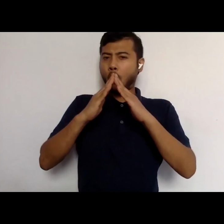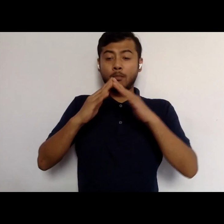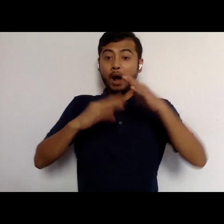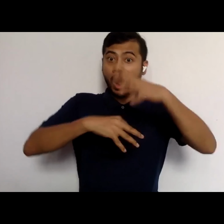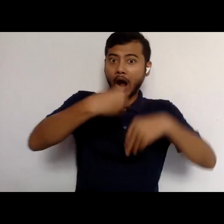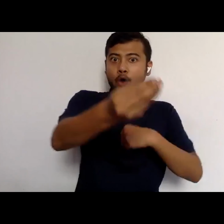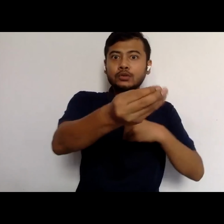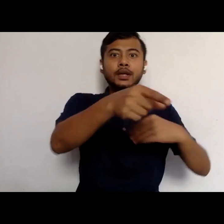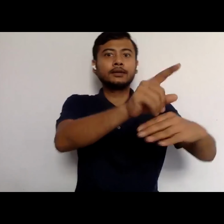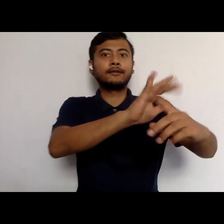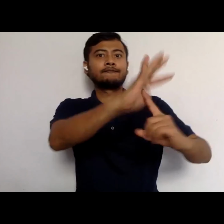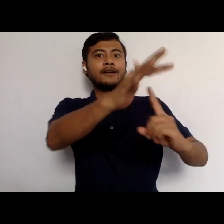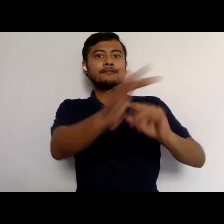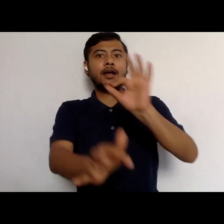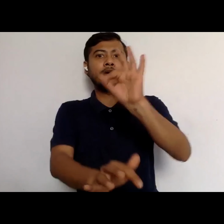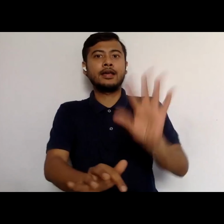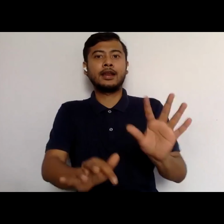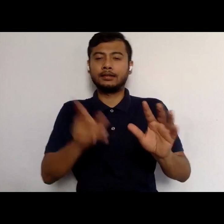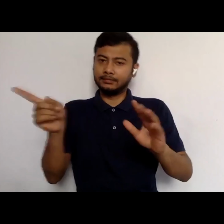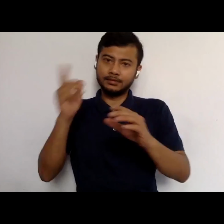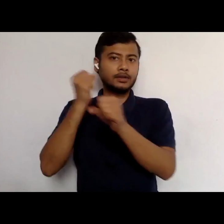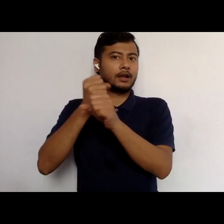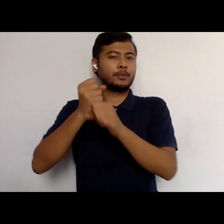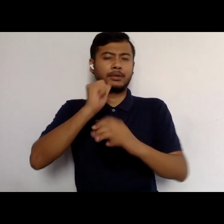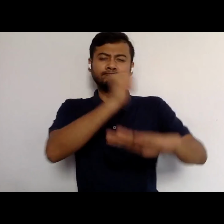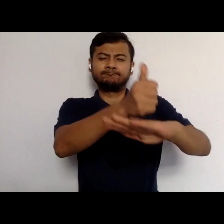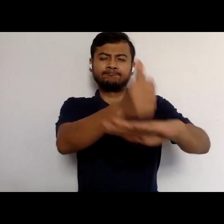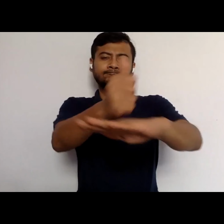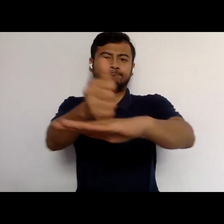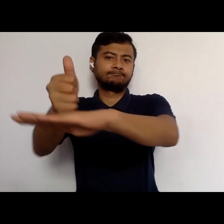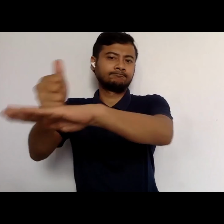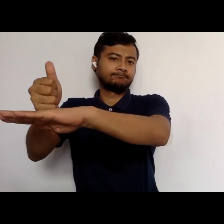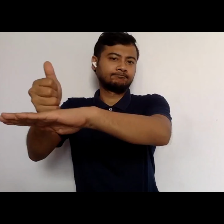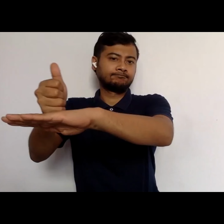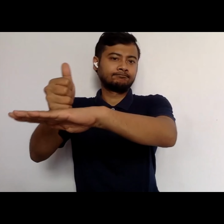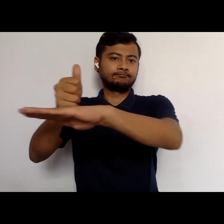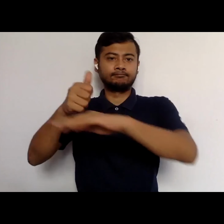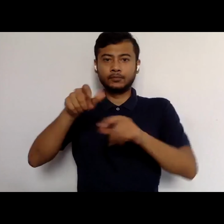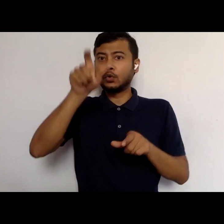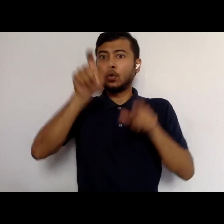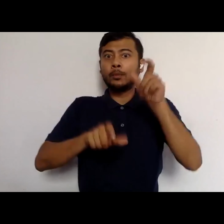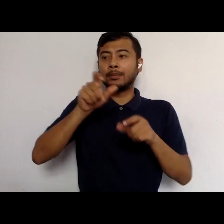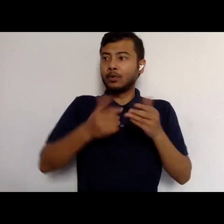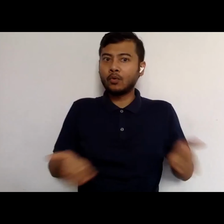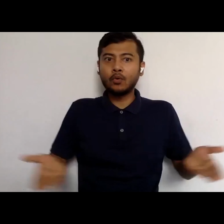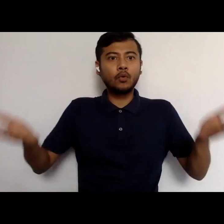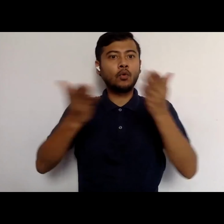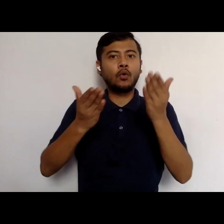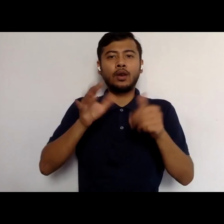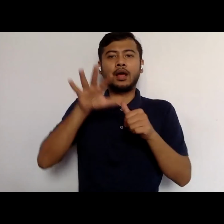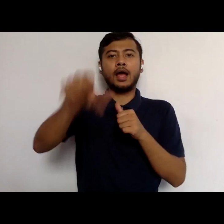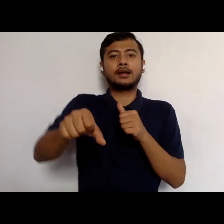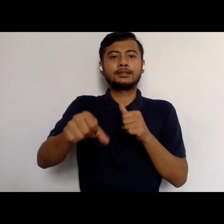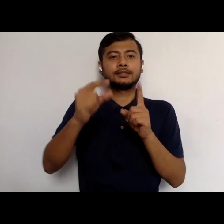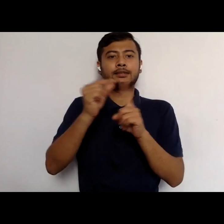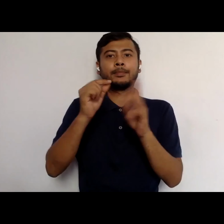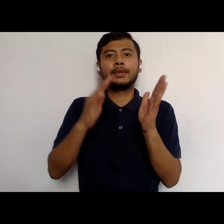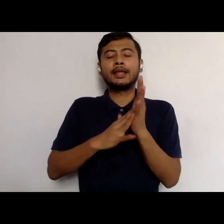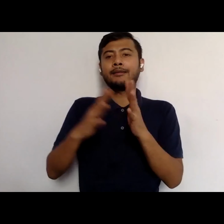extremely high capacity, high speed and highly secure broadband services to the consumer by synergizing with the PM1E model.